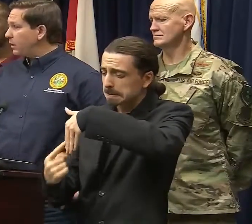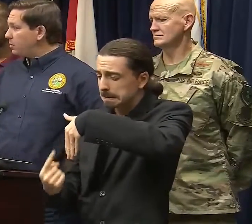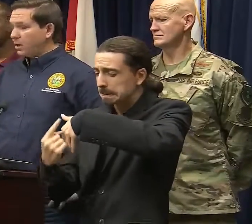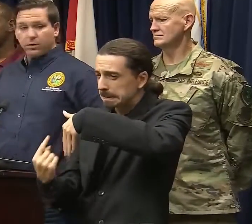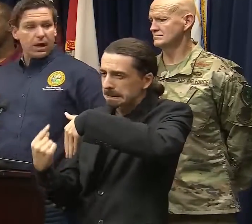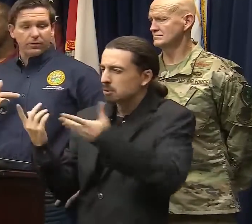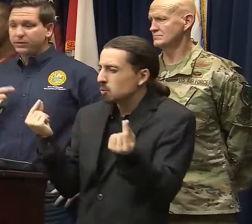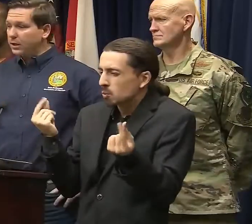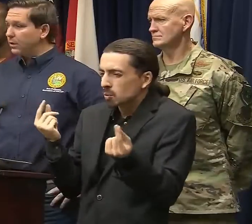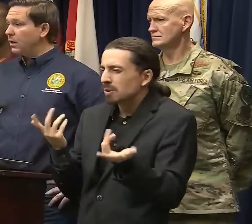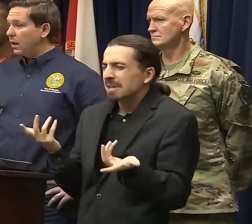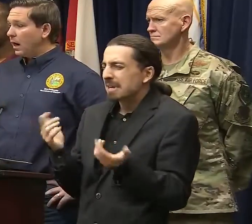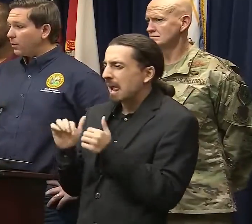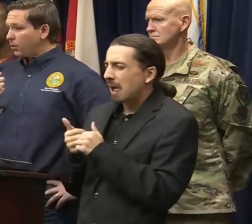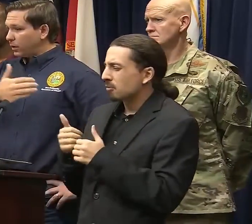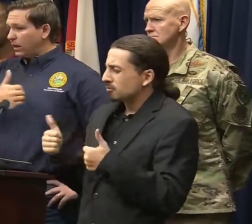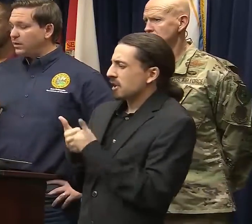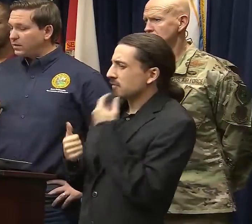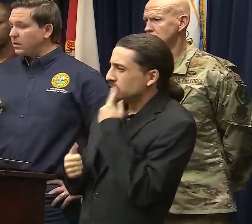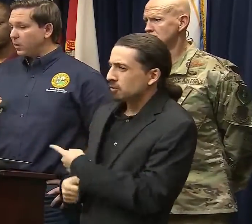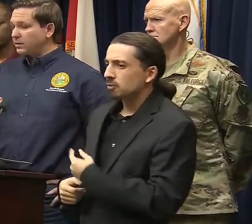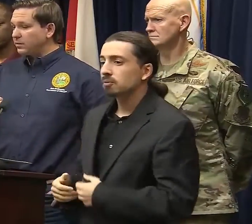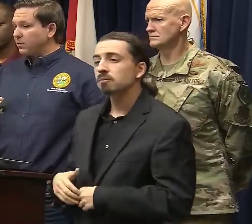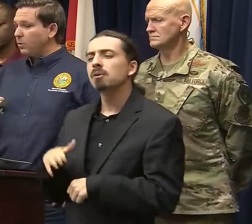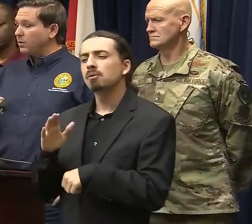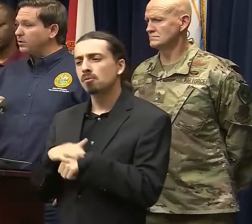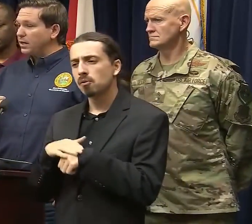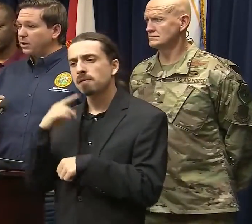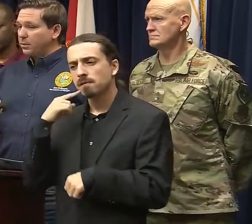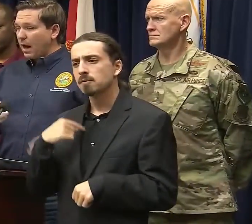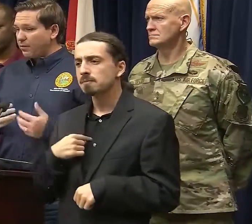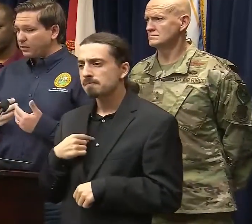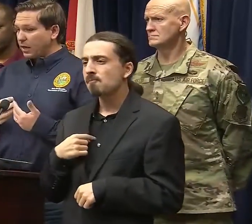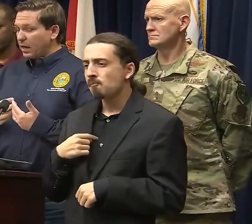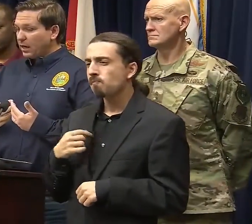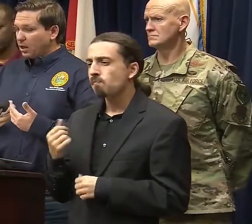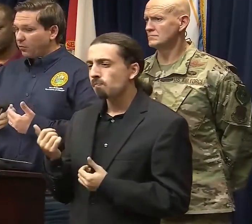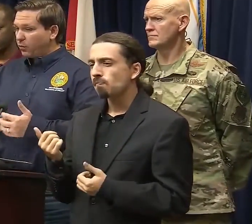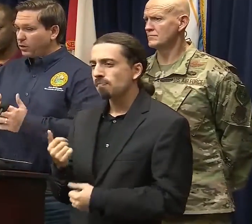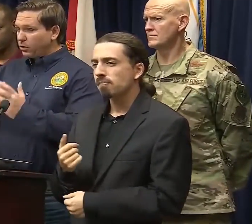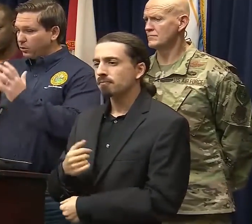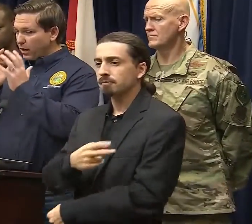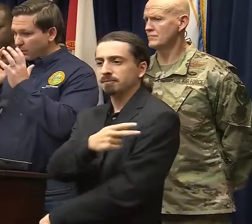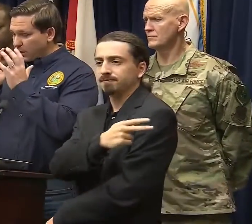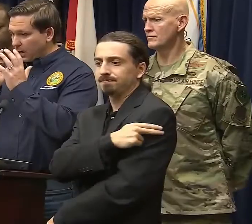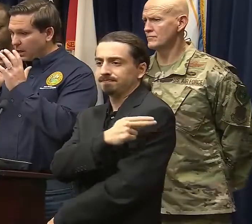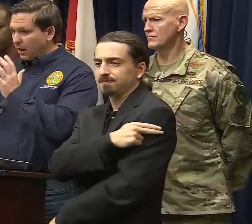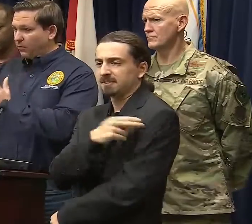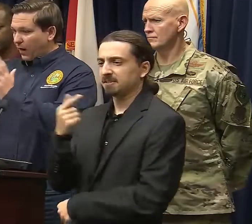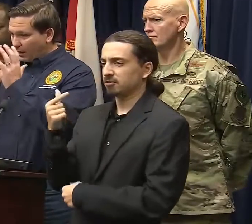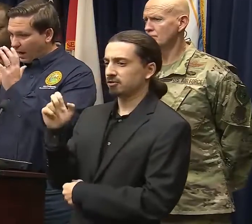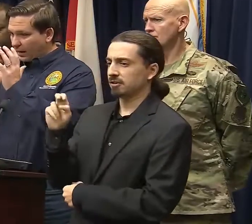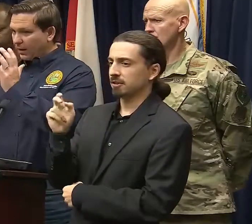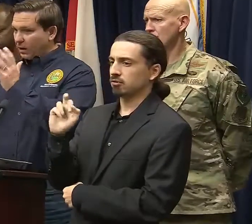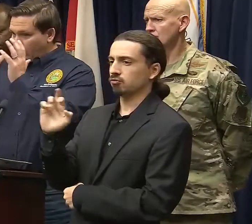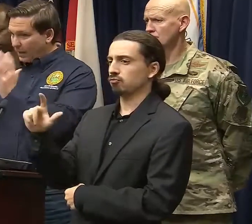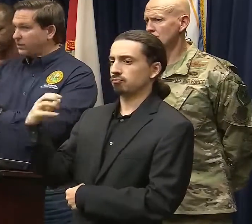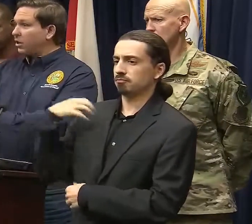challenge. General Eifert's here. He's in the process of mobilization. Obviously, if we knew that it was going to